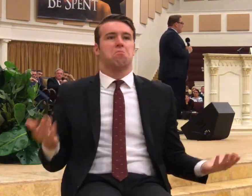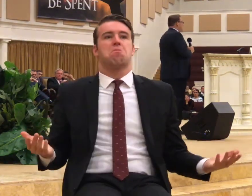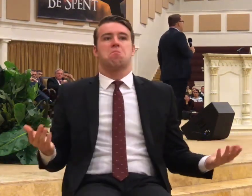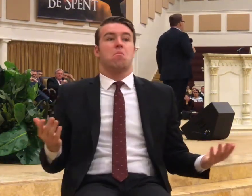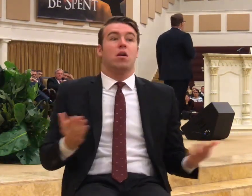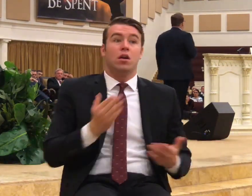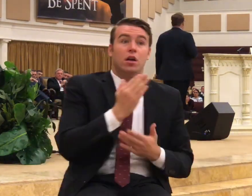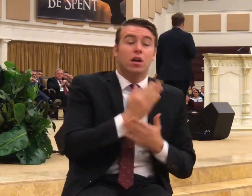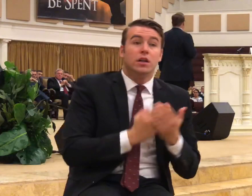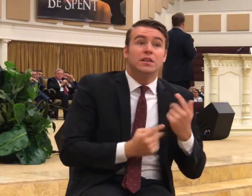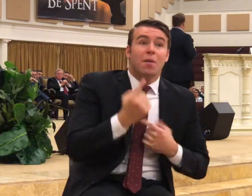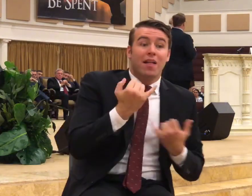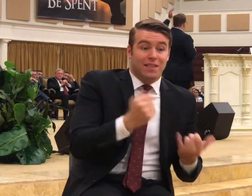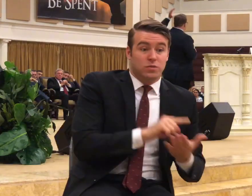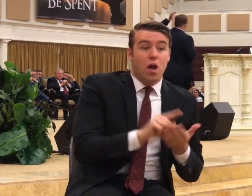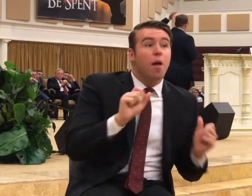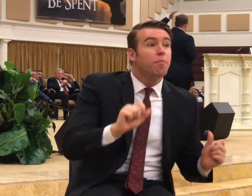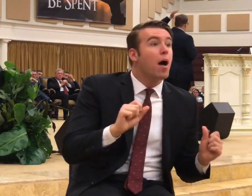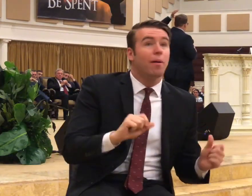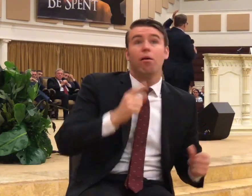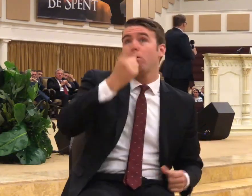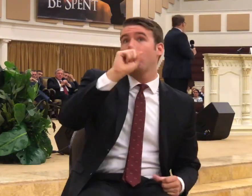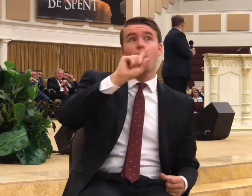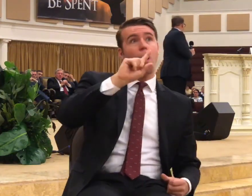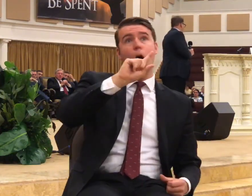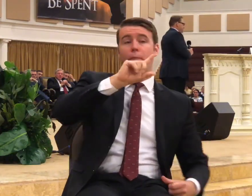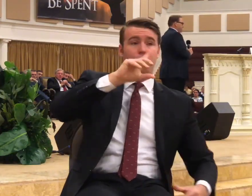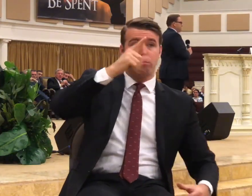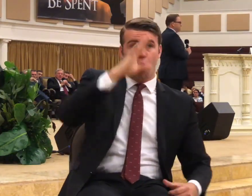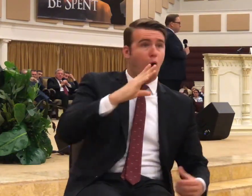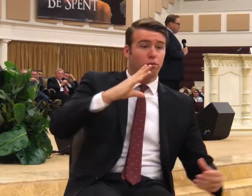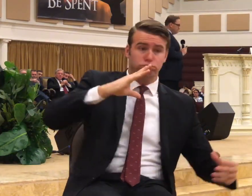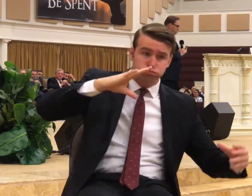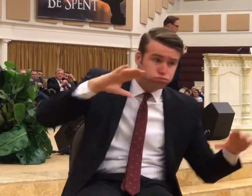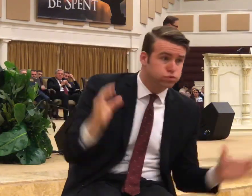For somebody this week, there may be a sovereign chirological